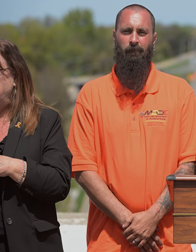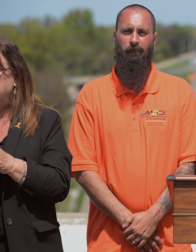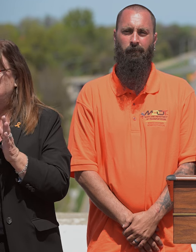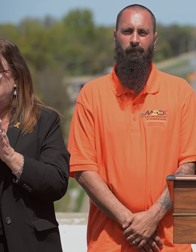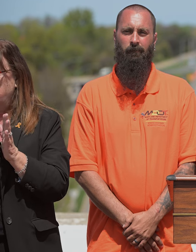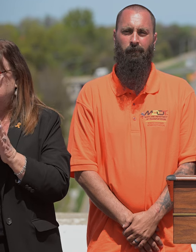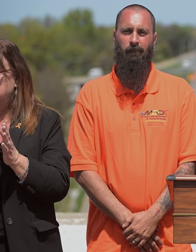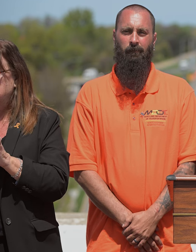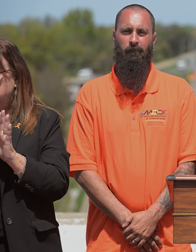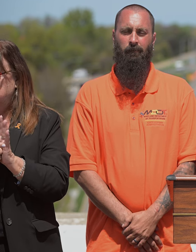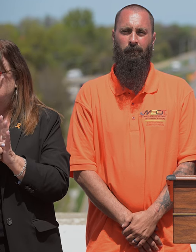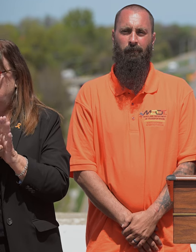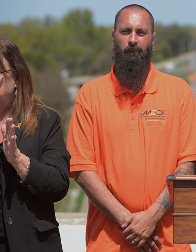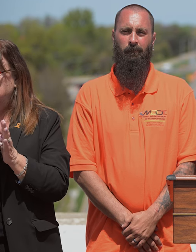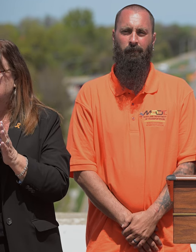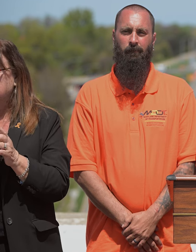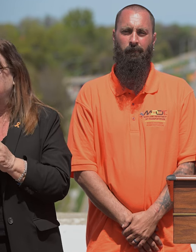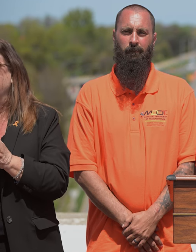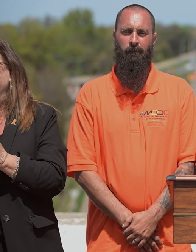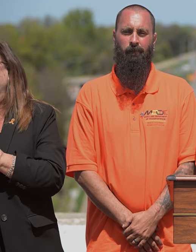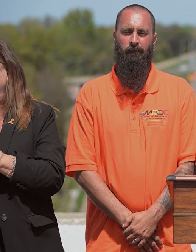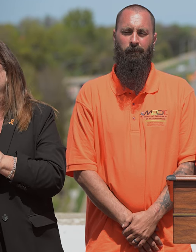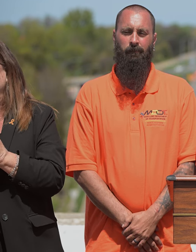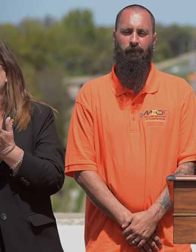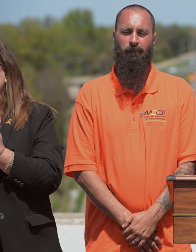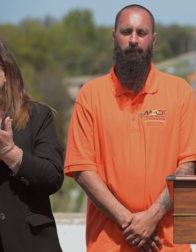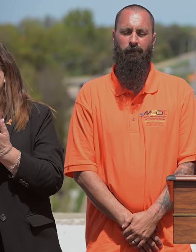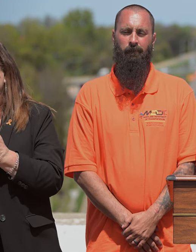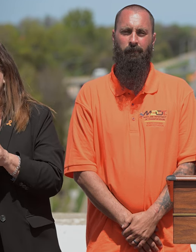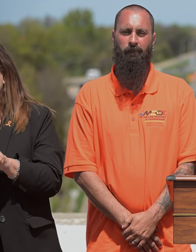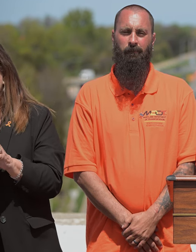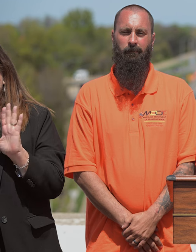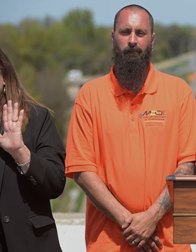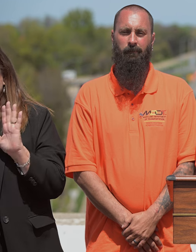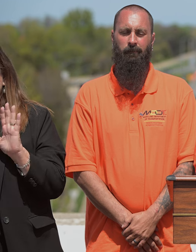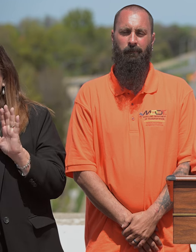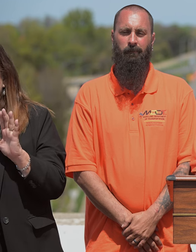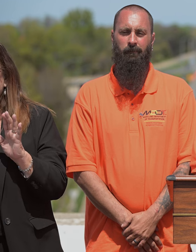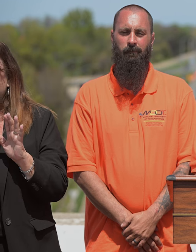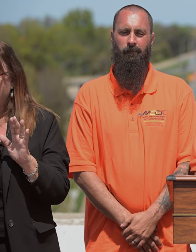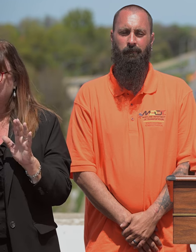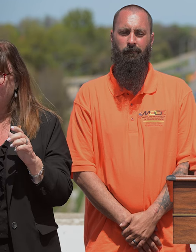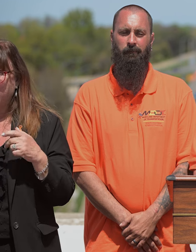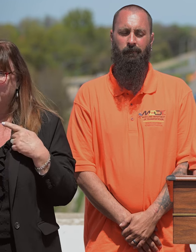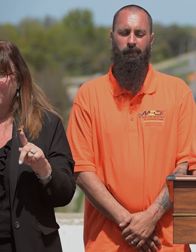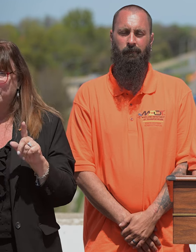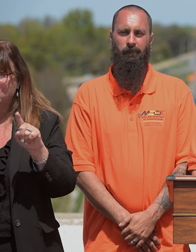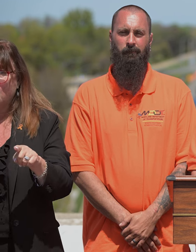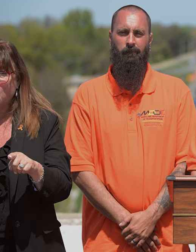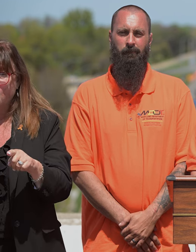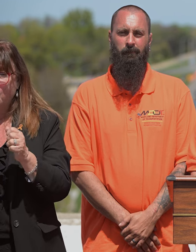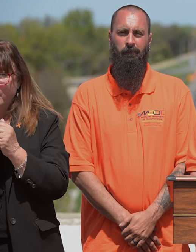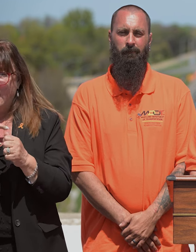just a minor traffic citation for his license. We were lucky that day. I got to go home to my